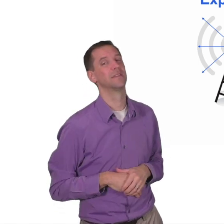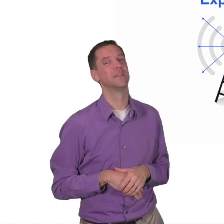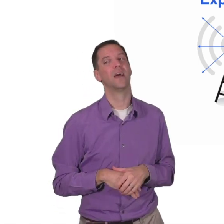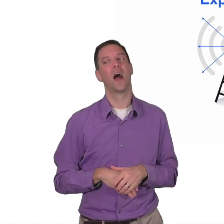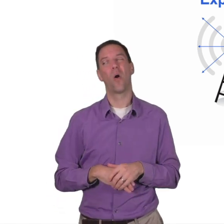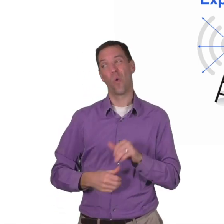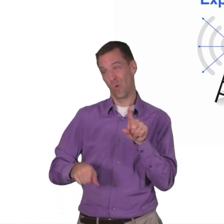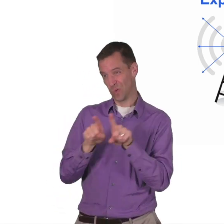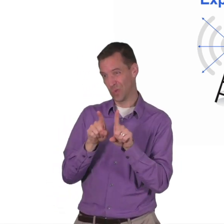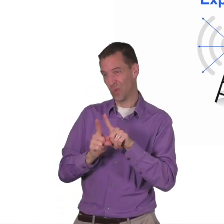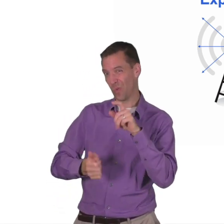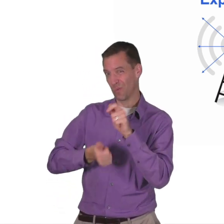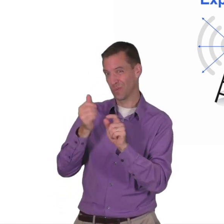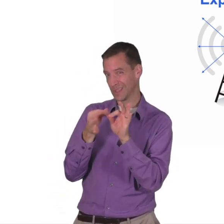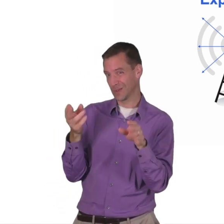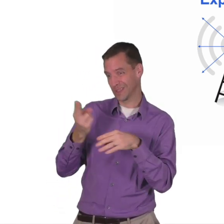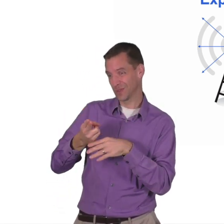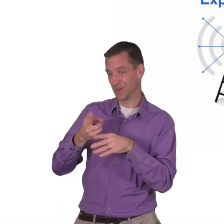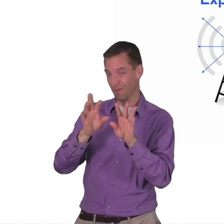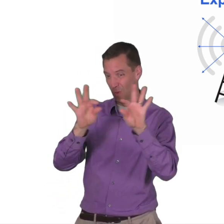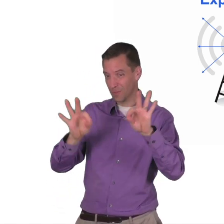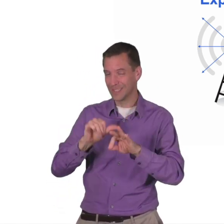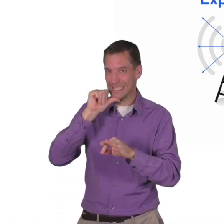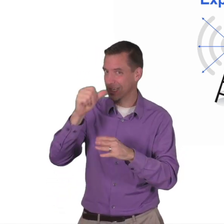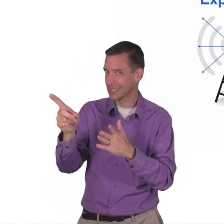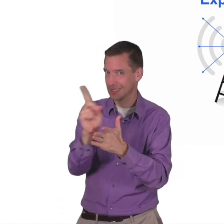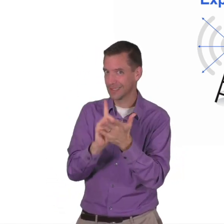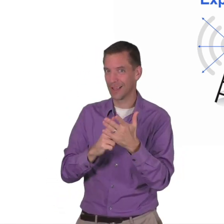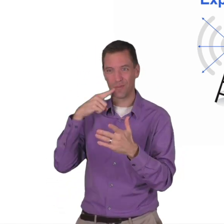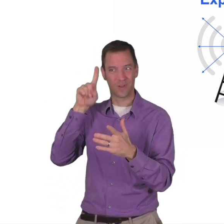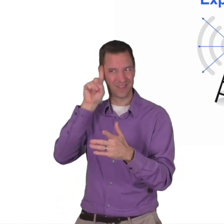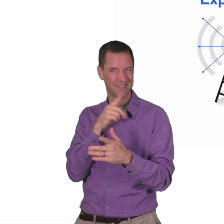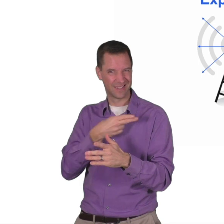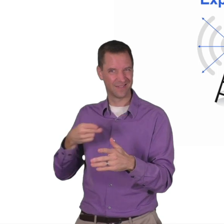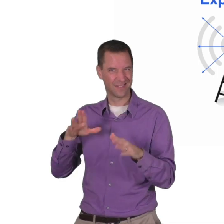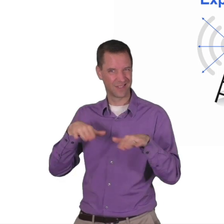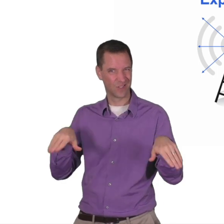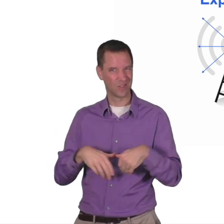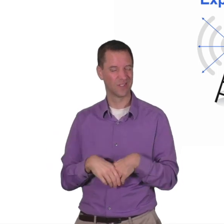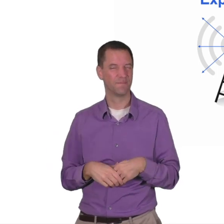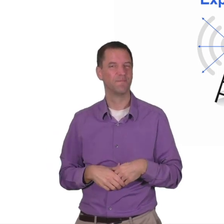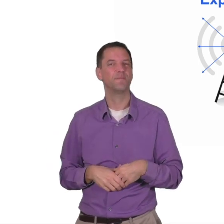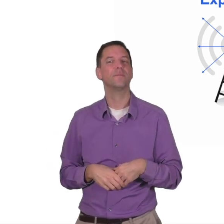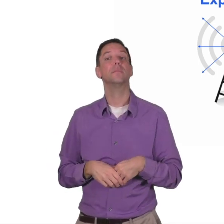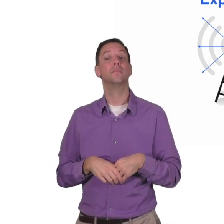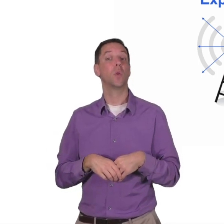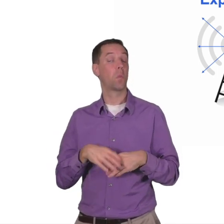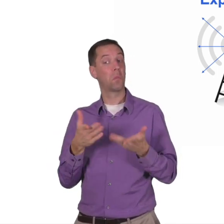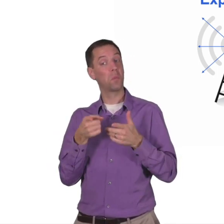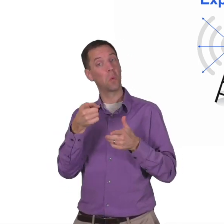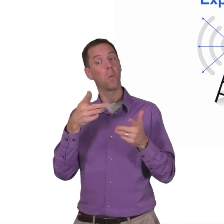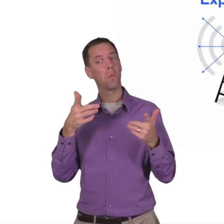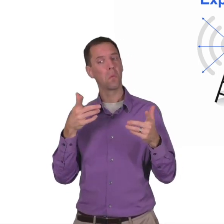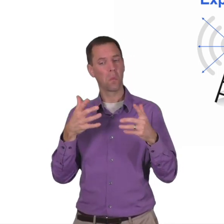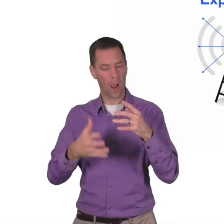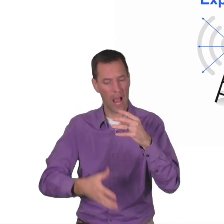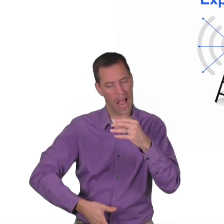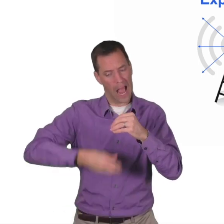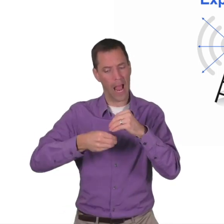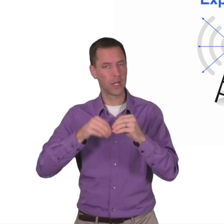really about language exposure and don't consider access. Largely because most forms for collecting language histories